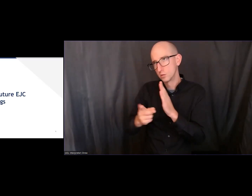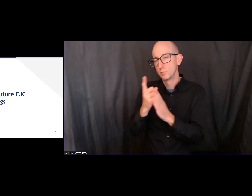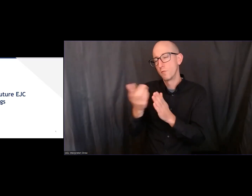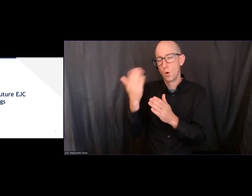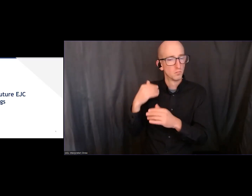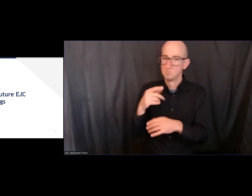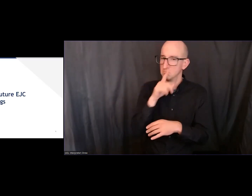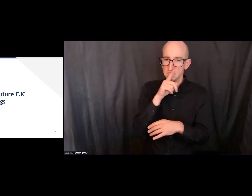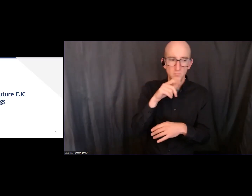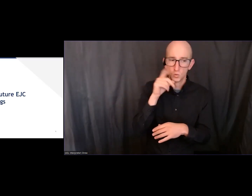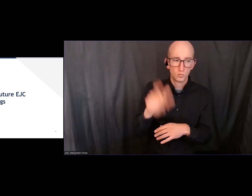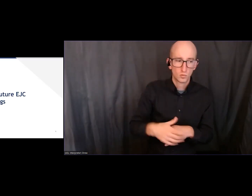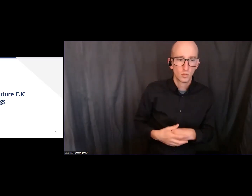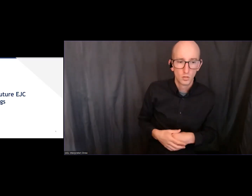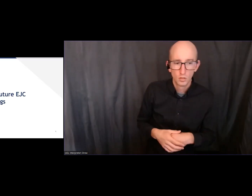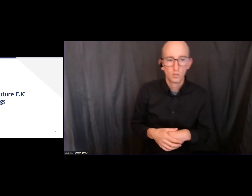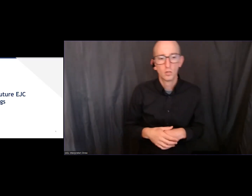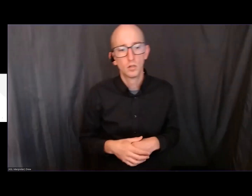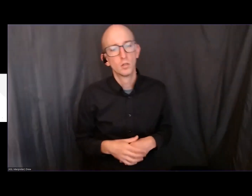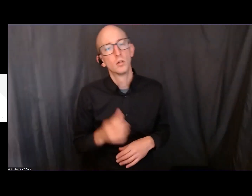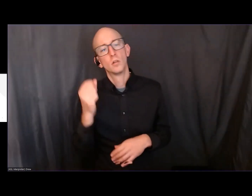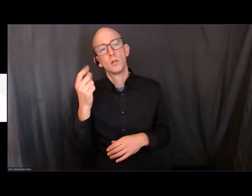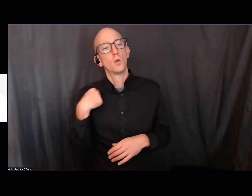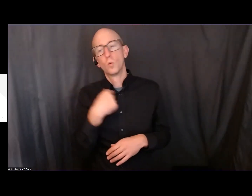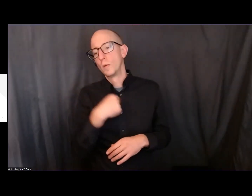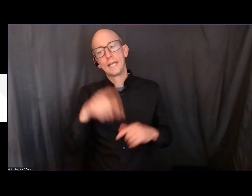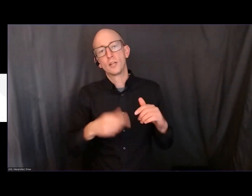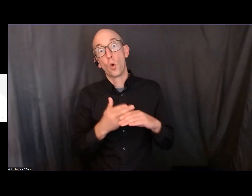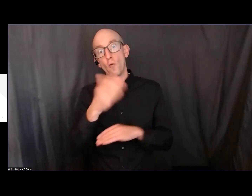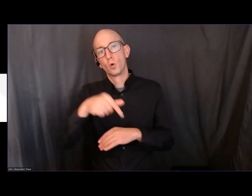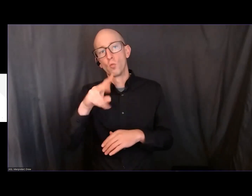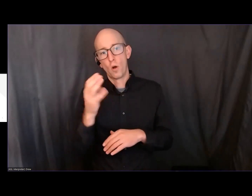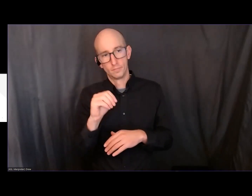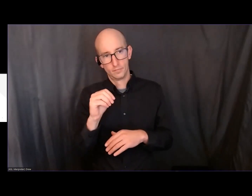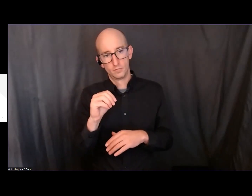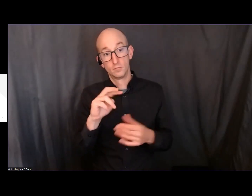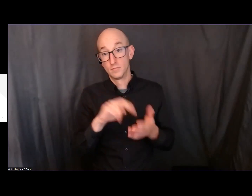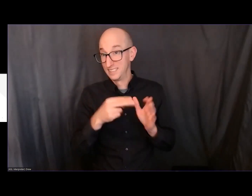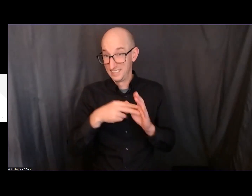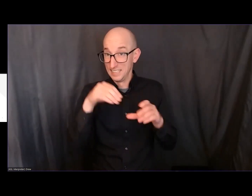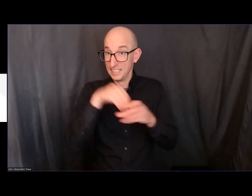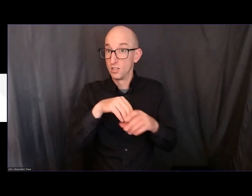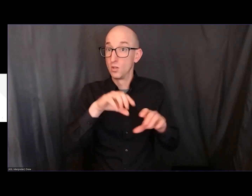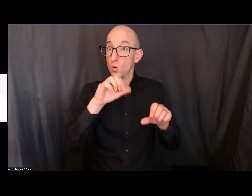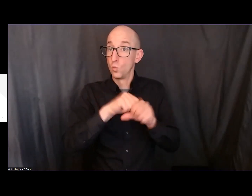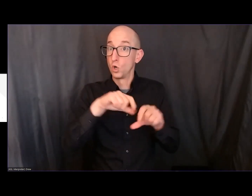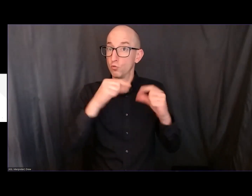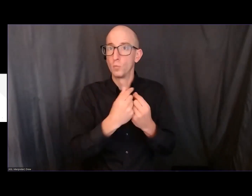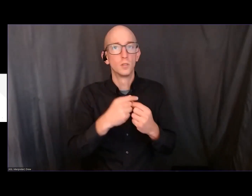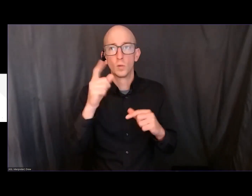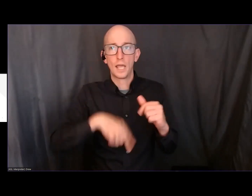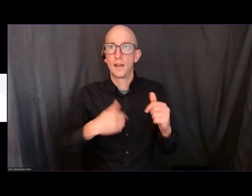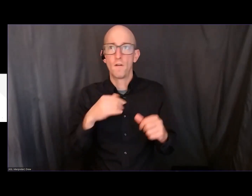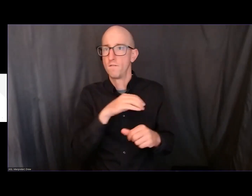as we cannot go over quorum, so we can't have quorum in the work group. So just we need to be